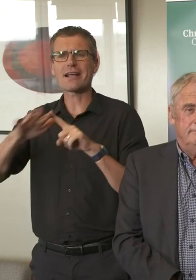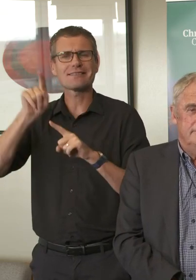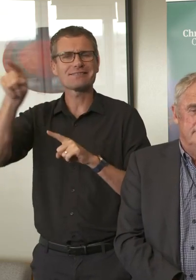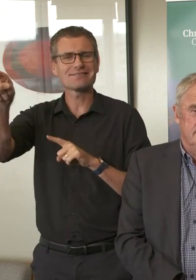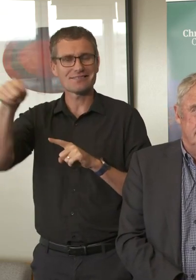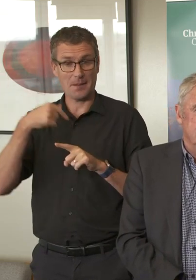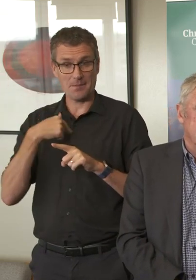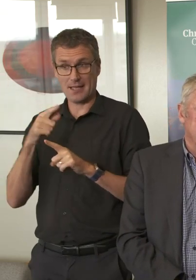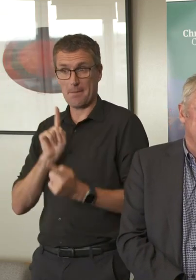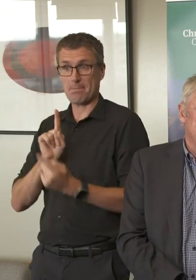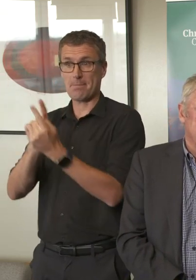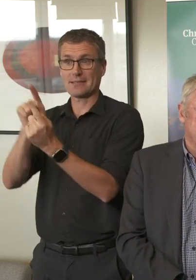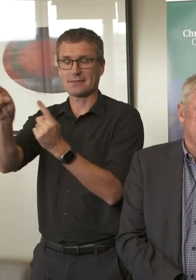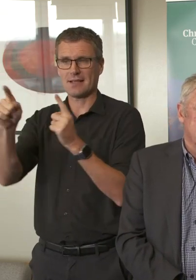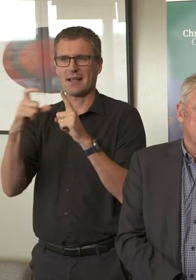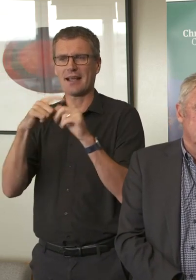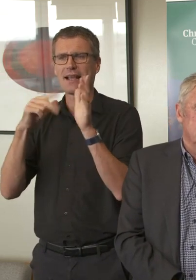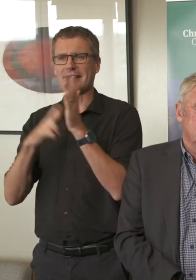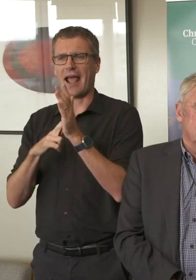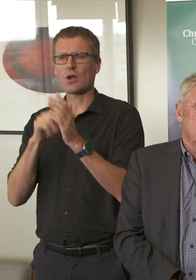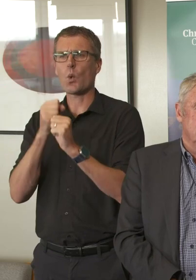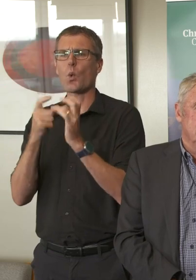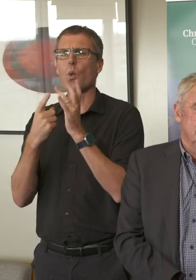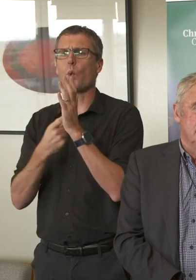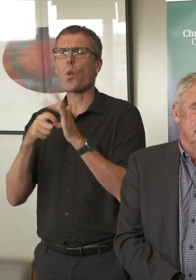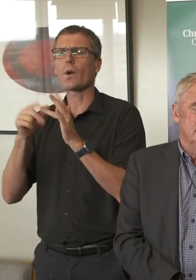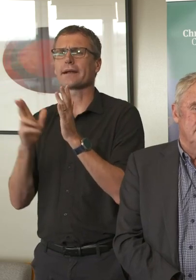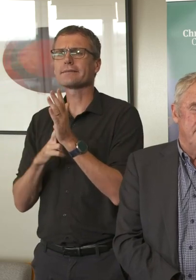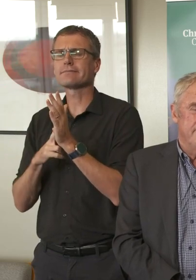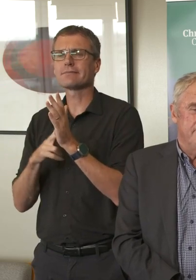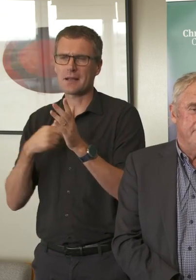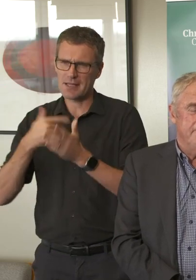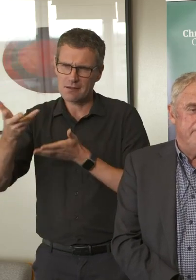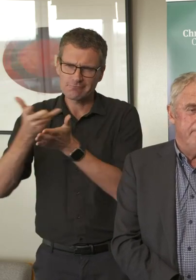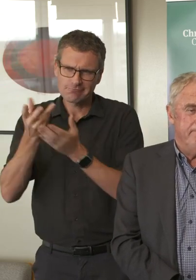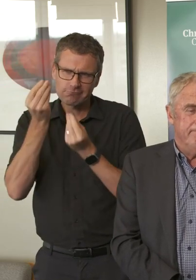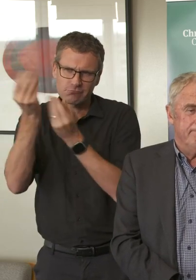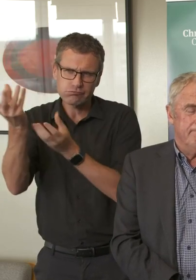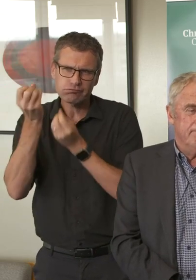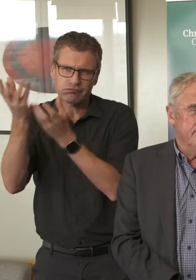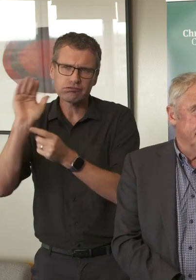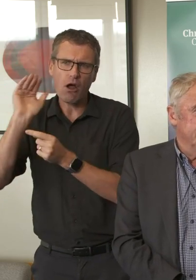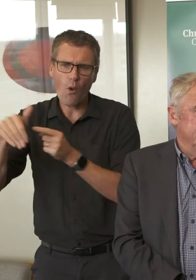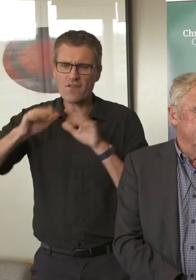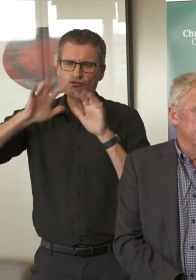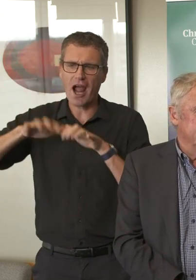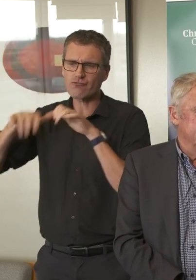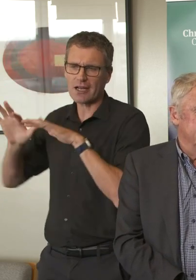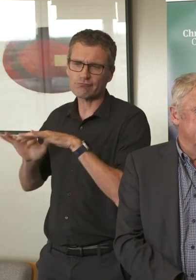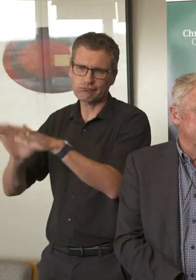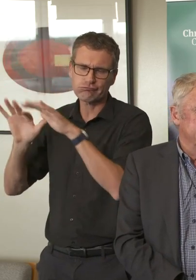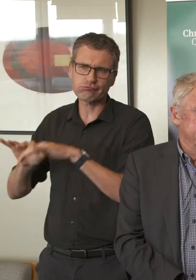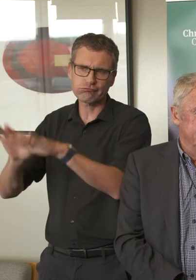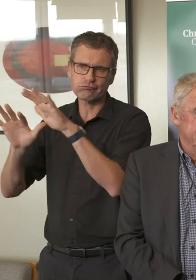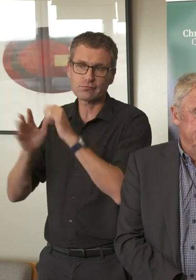and I was talking to him right from the start of the weather events as they flowed through here in Canterbury. And although they didn't call a local